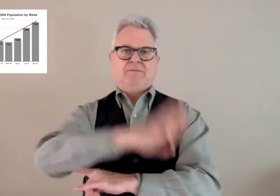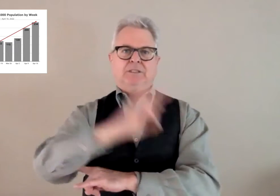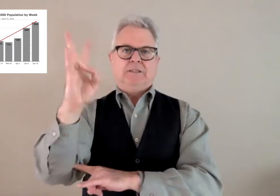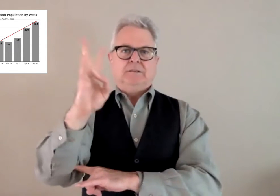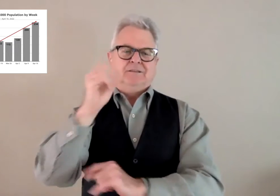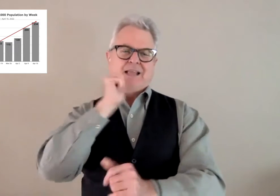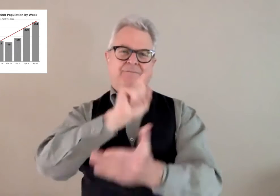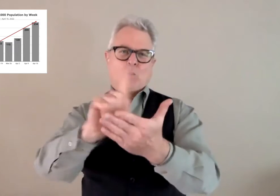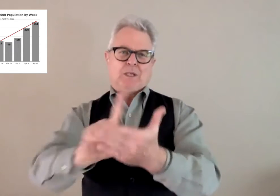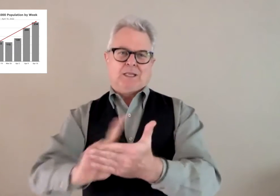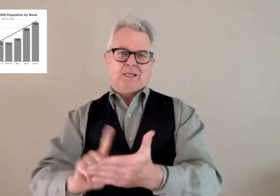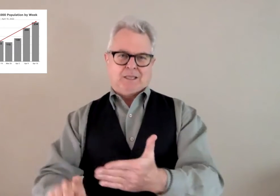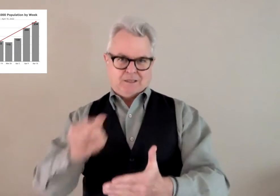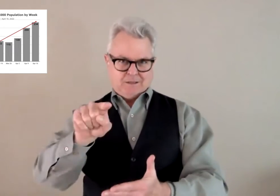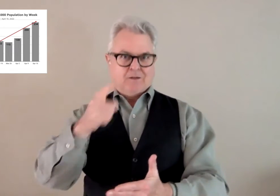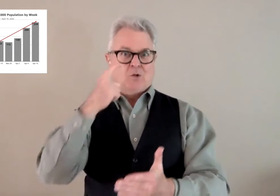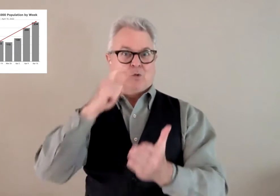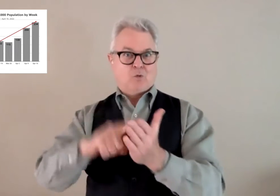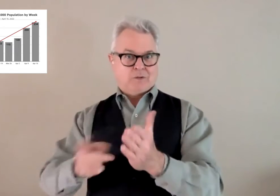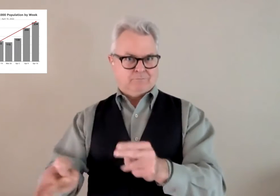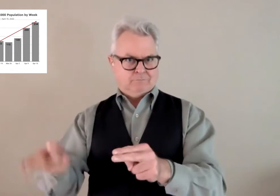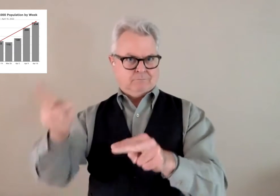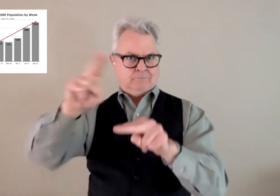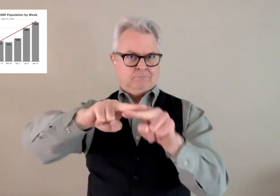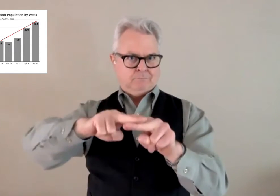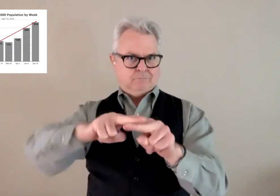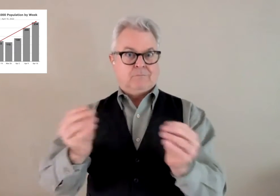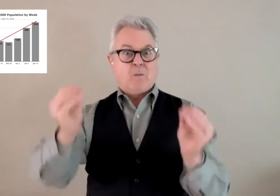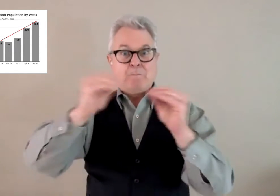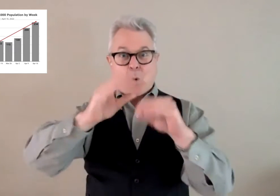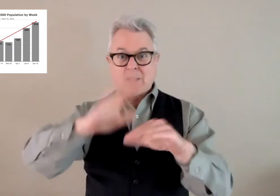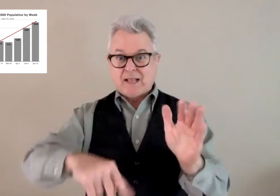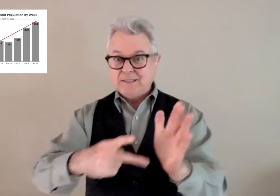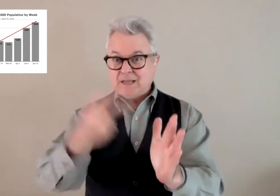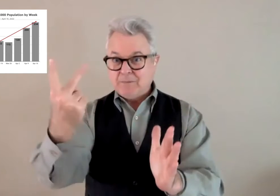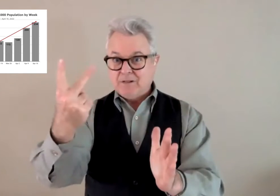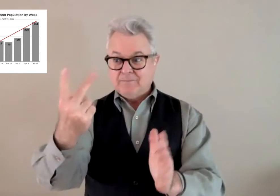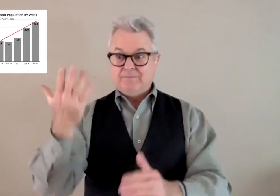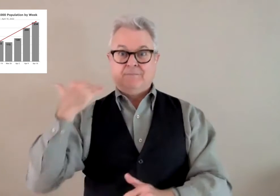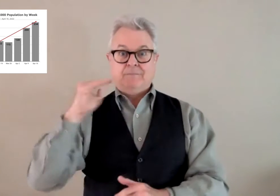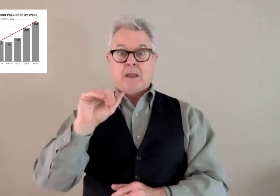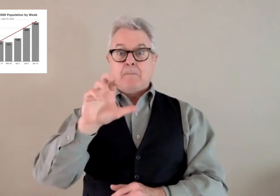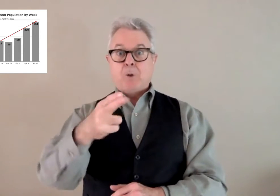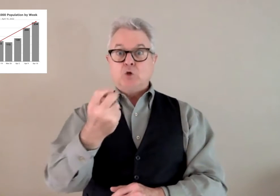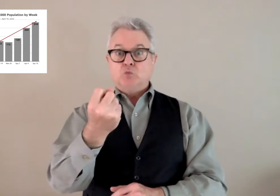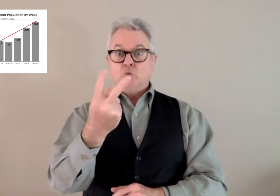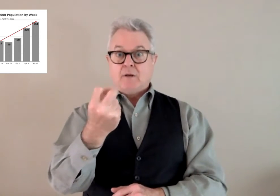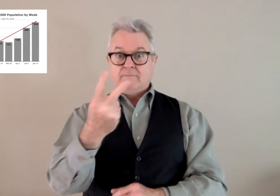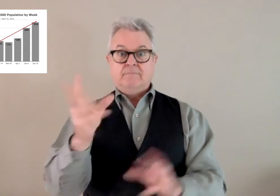per 100,000 on a daily basis by the week. We've noticed that there's been an increase, which is now more than doubled.